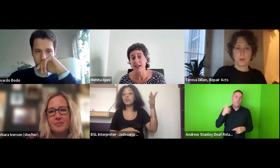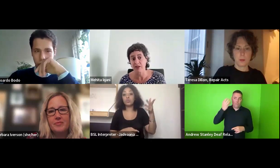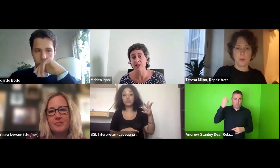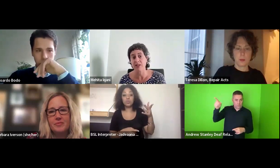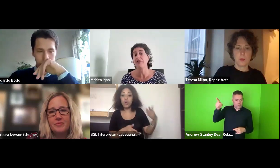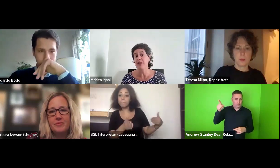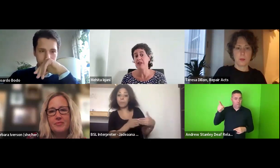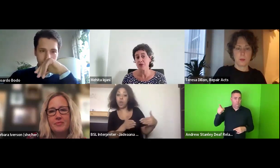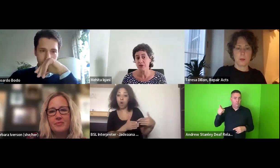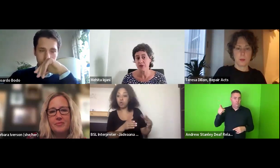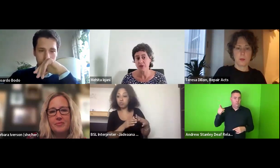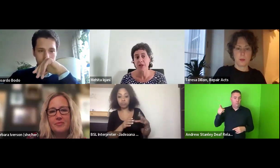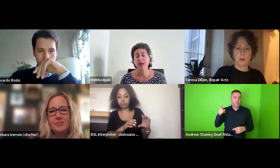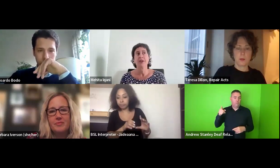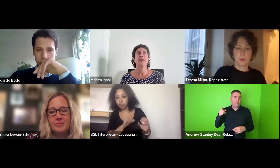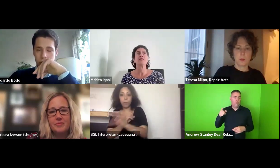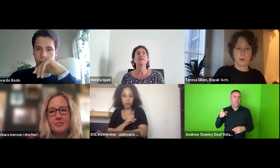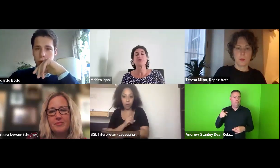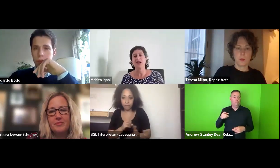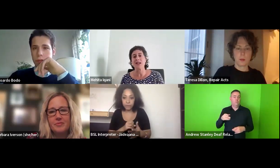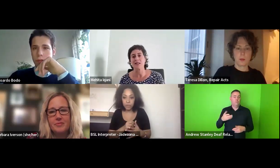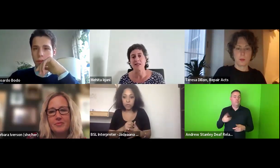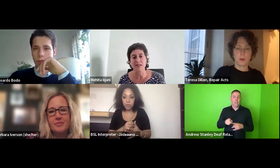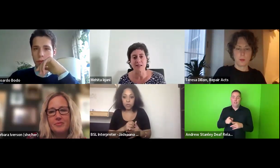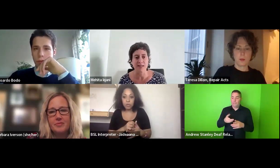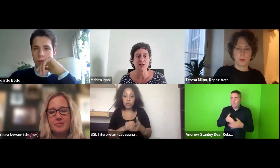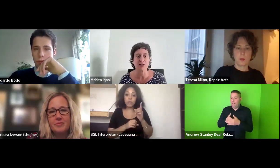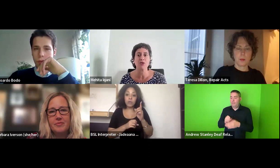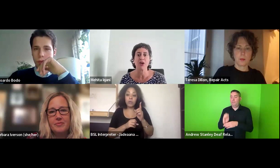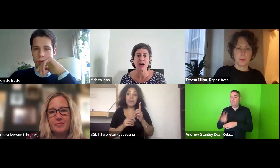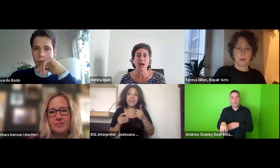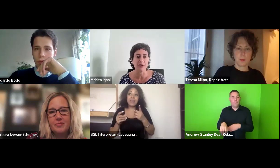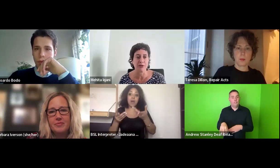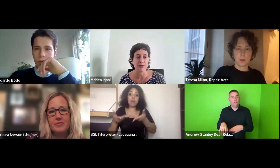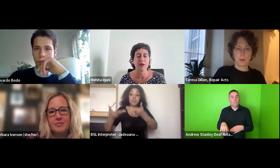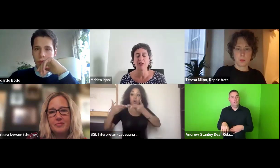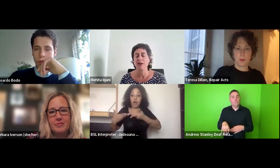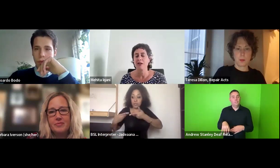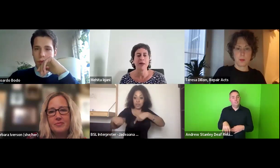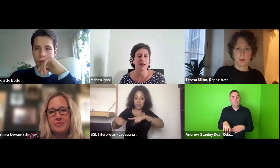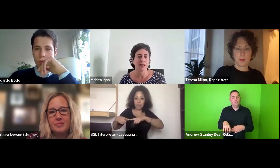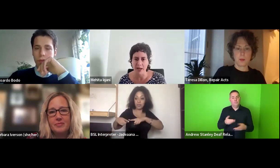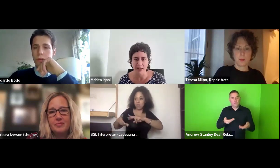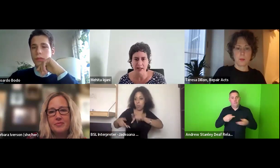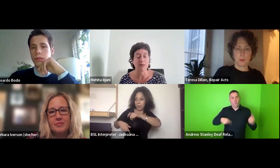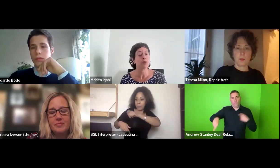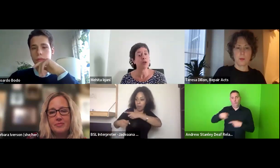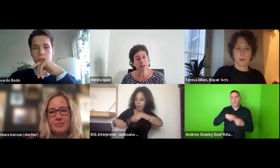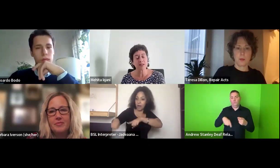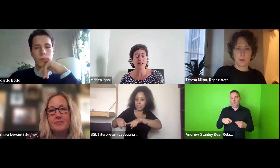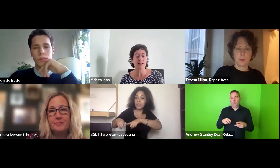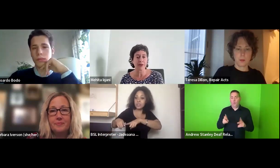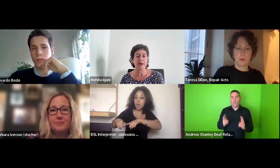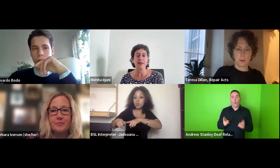question internationally if they choose to. So then it falls on us as the citizens to try to make them act.